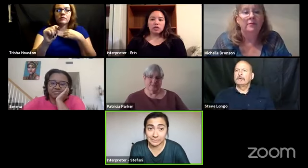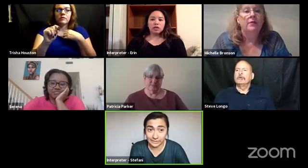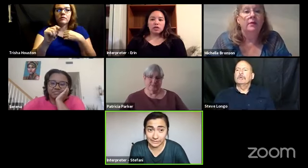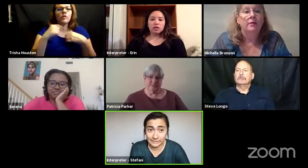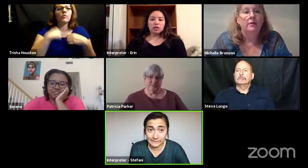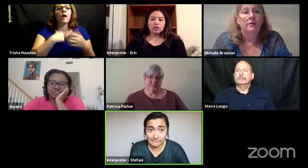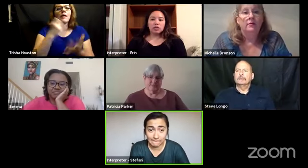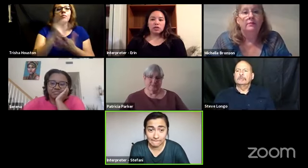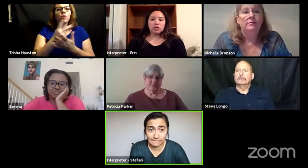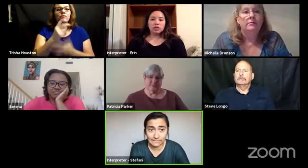September?